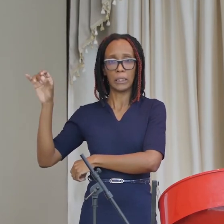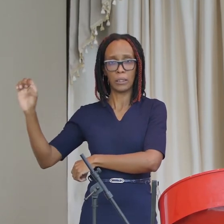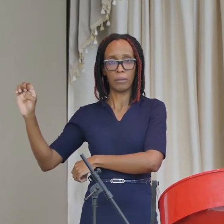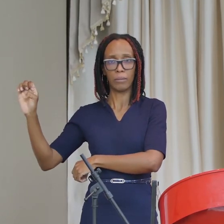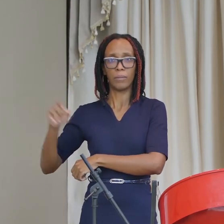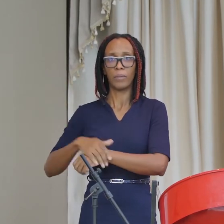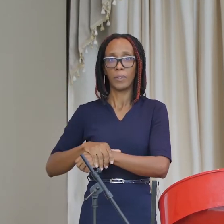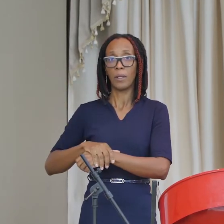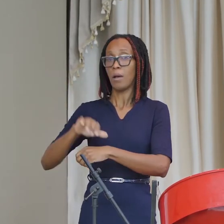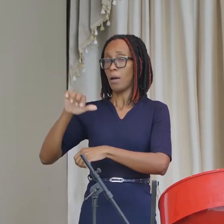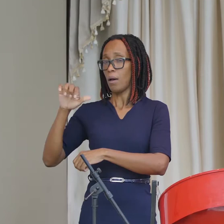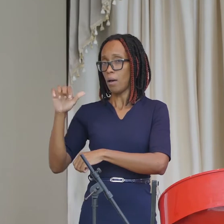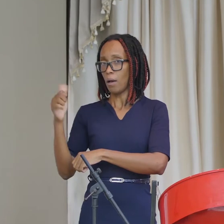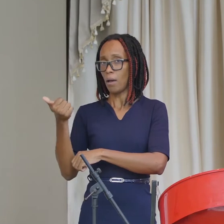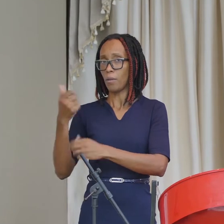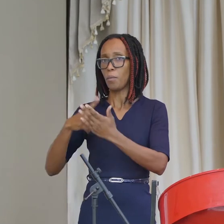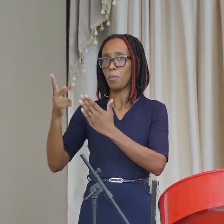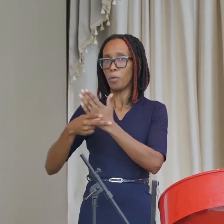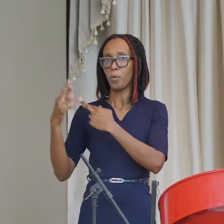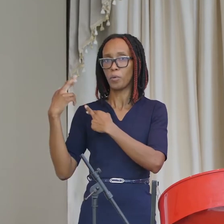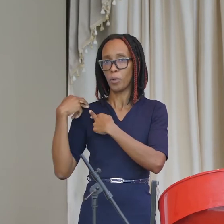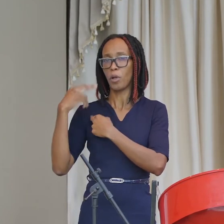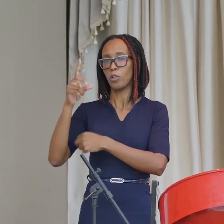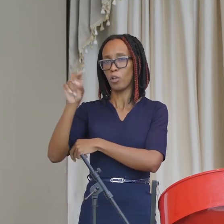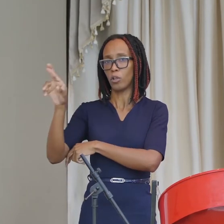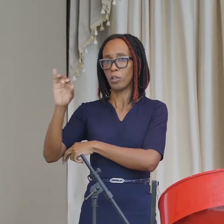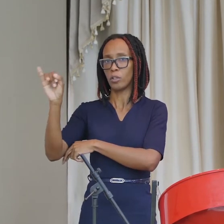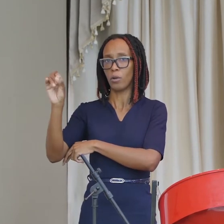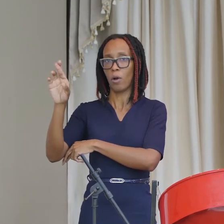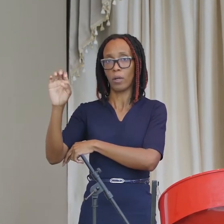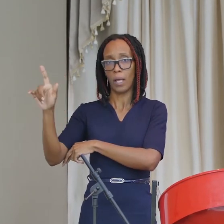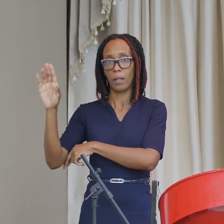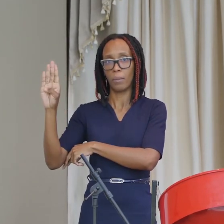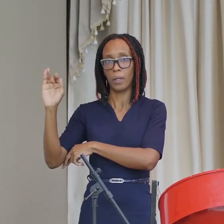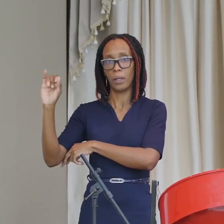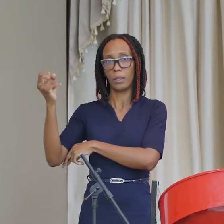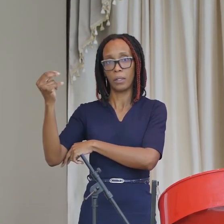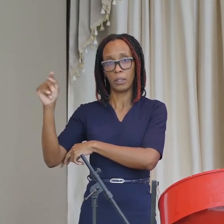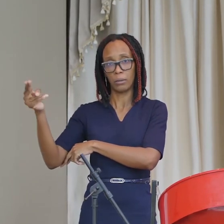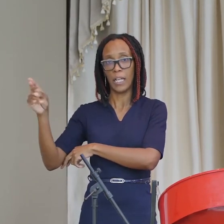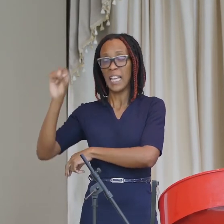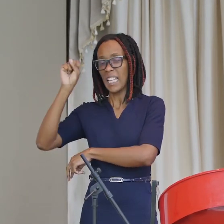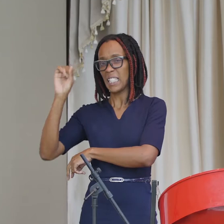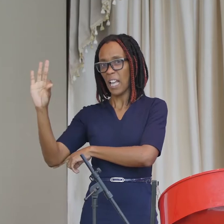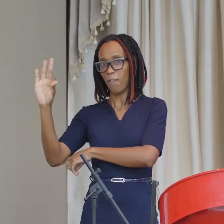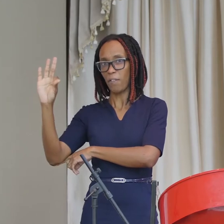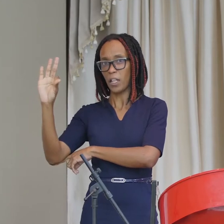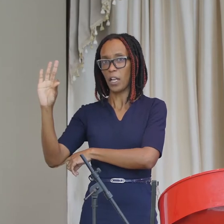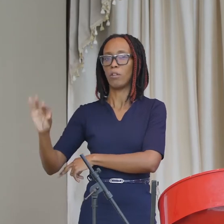Program, Dr. Jorel Bisnat, San Fernando District Commissioner, Mr.